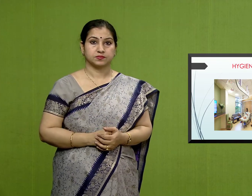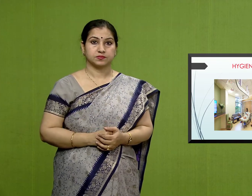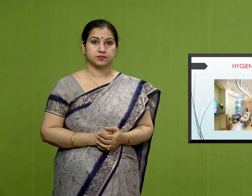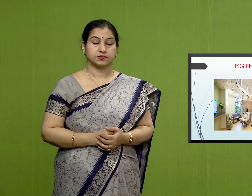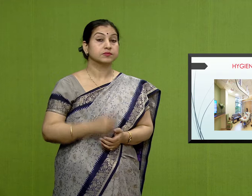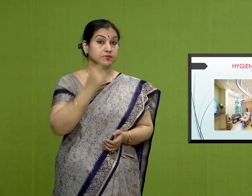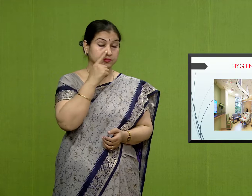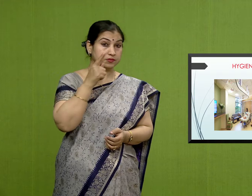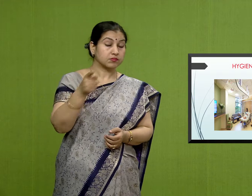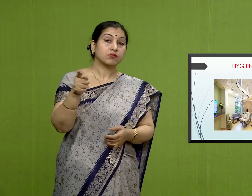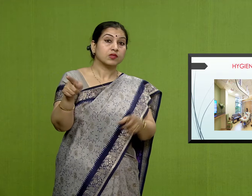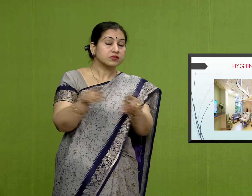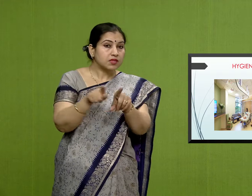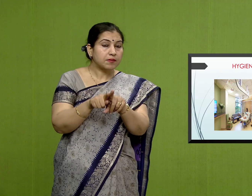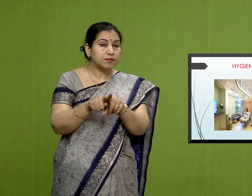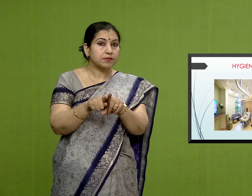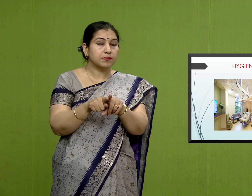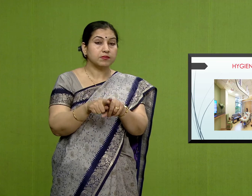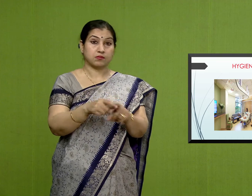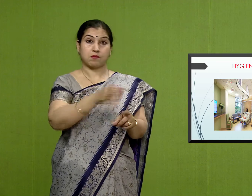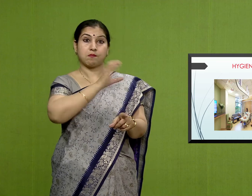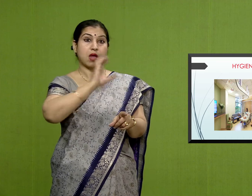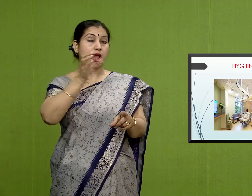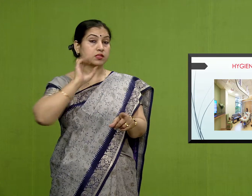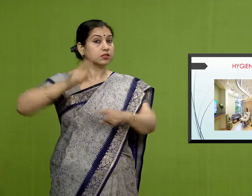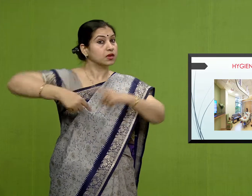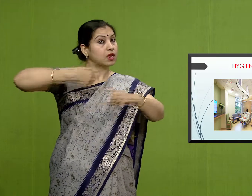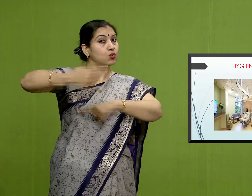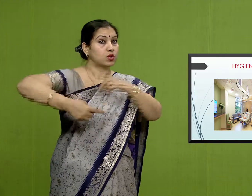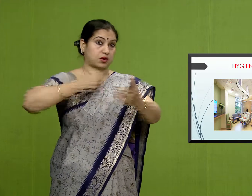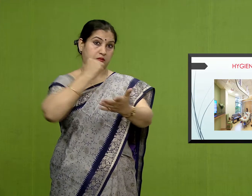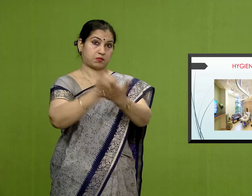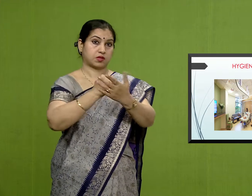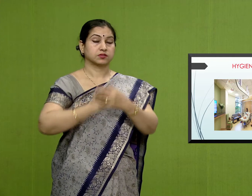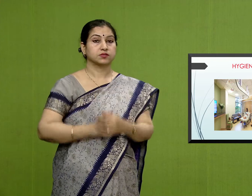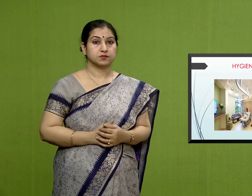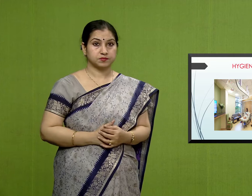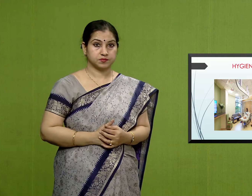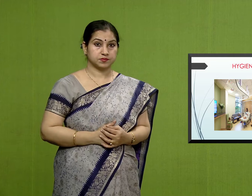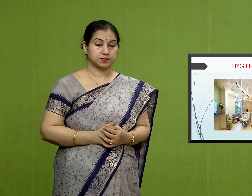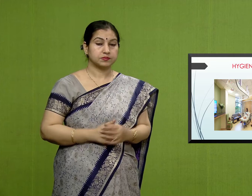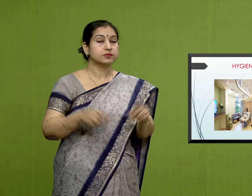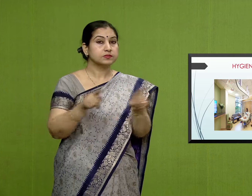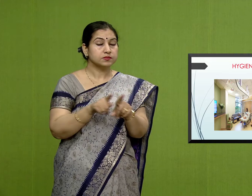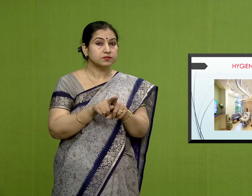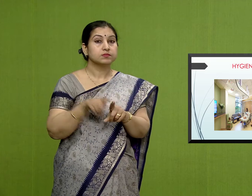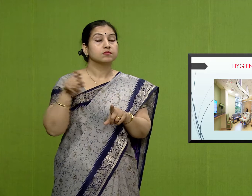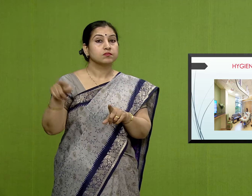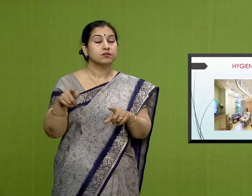She must also have a bath regularly and keep